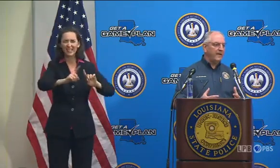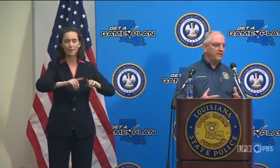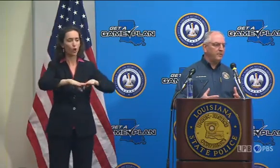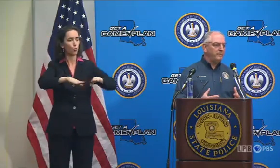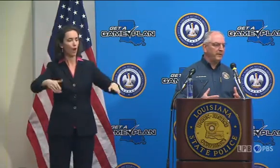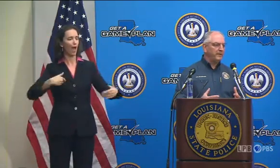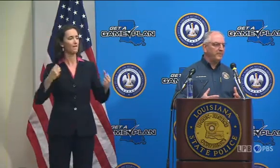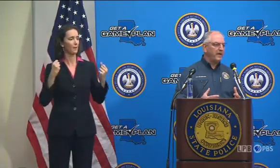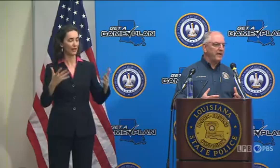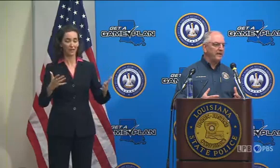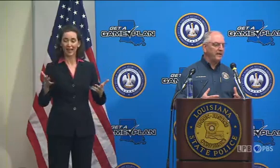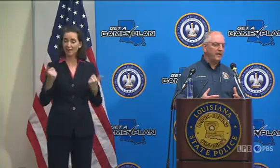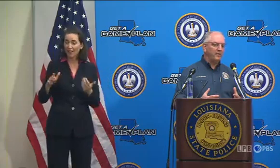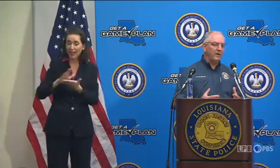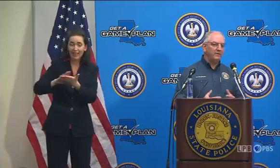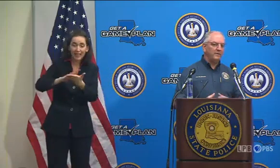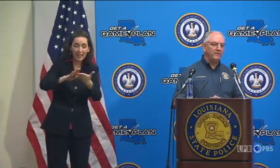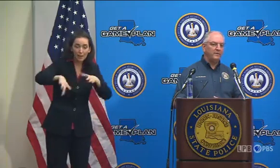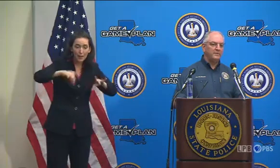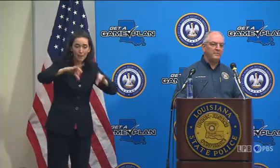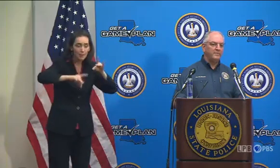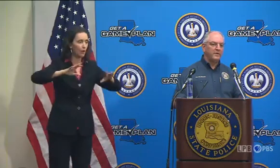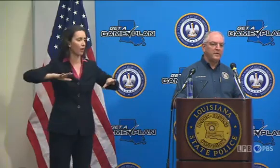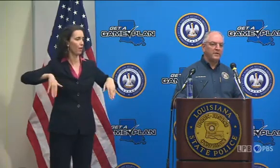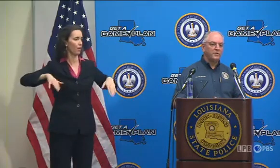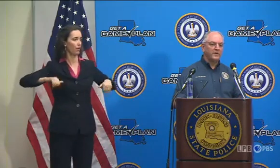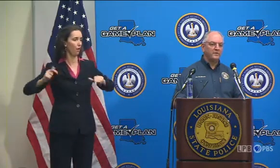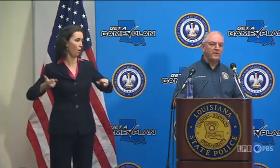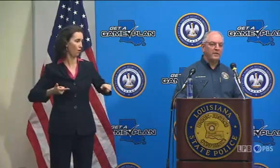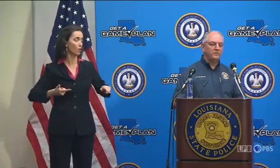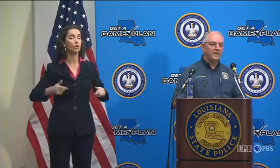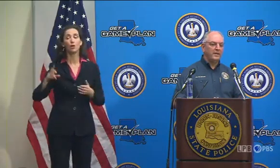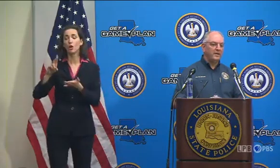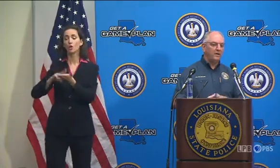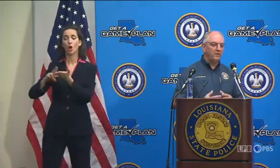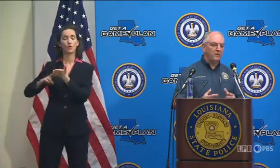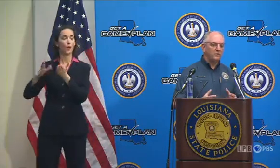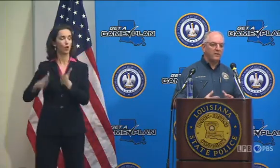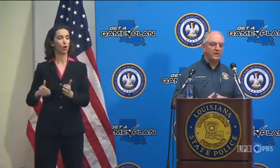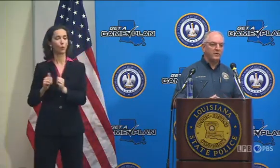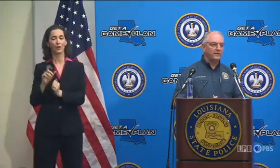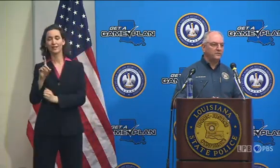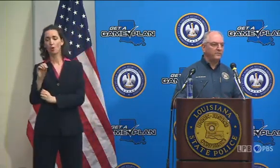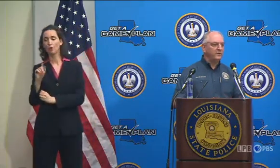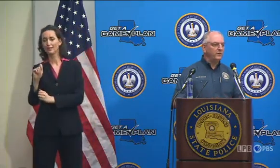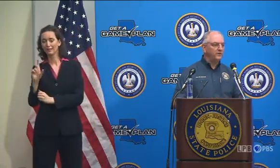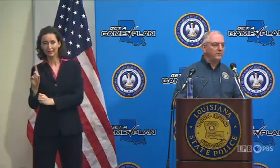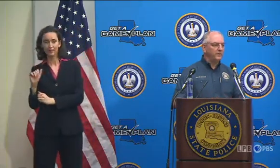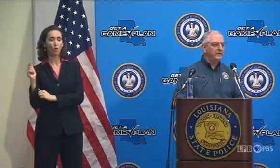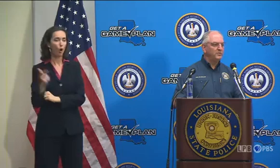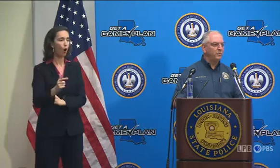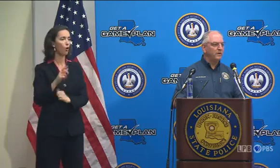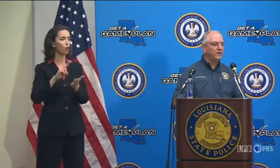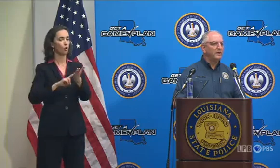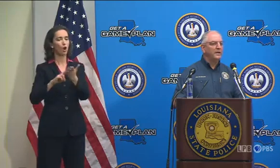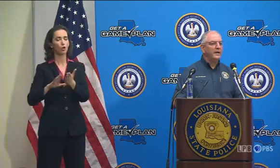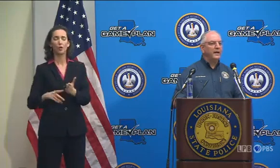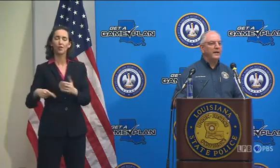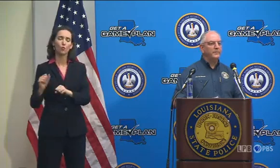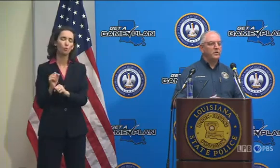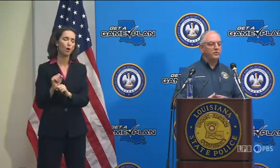Not all of that has been picked up yet. And while the contractor with DOTD and all the local contractors have been doing tremendous